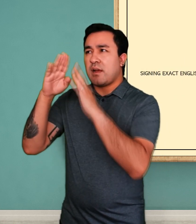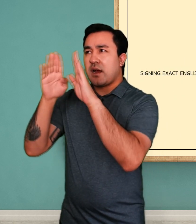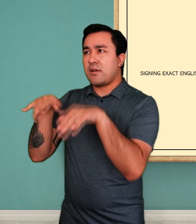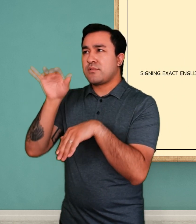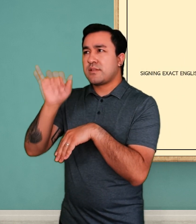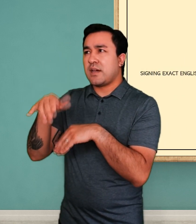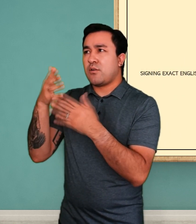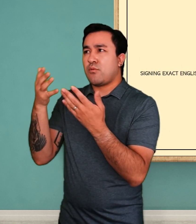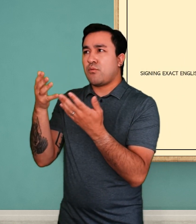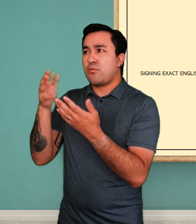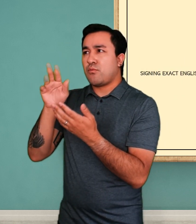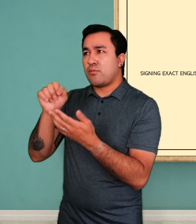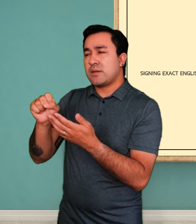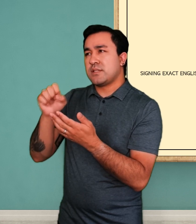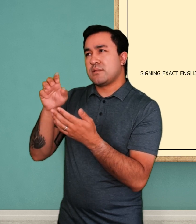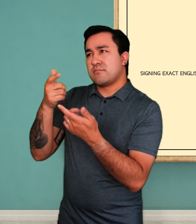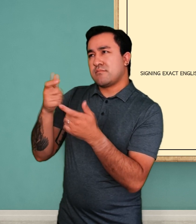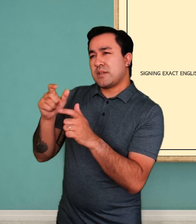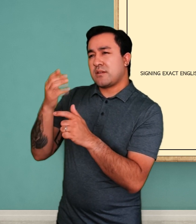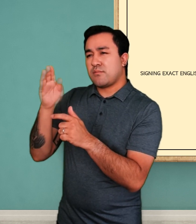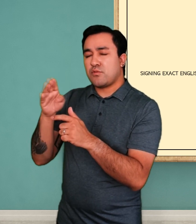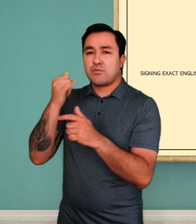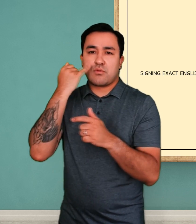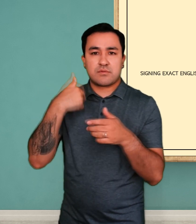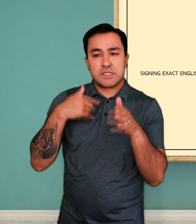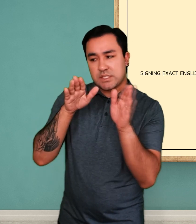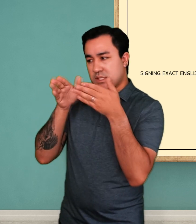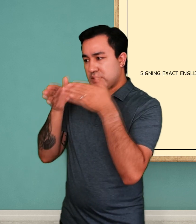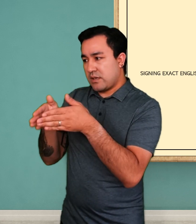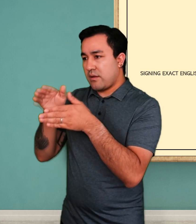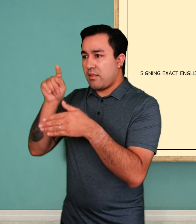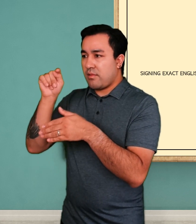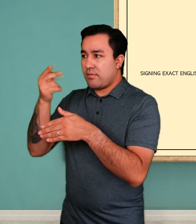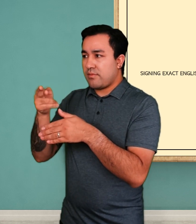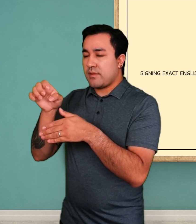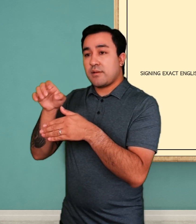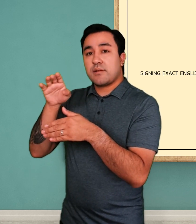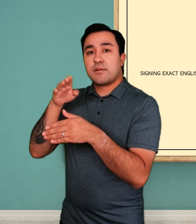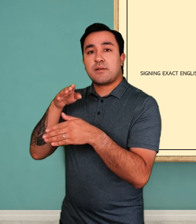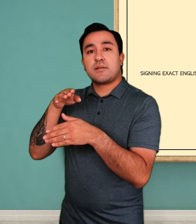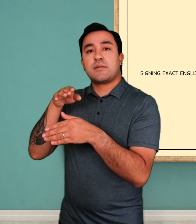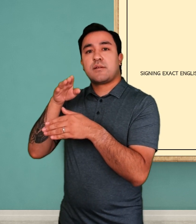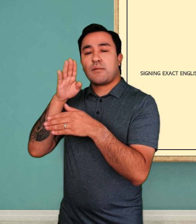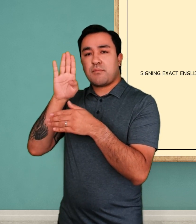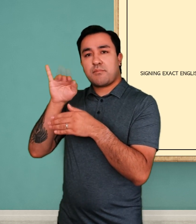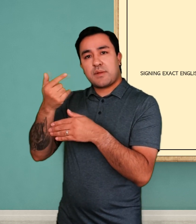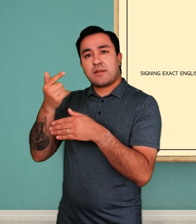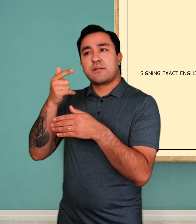does the person prefer English and say, "the big blue house," and lean into C by signing big blue house?